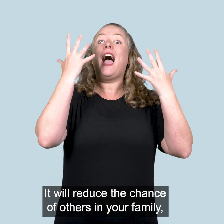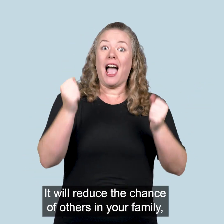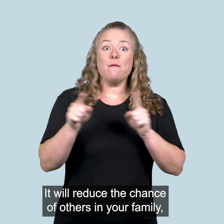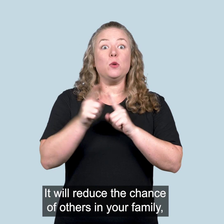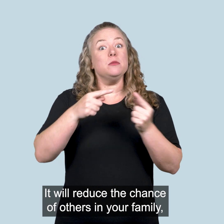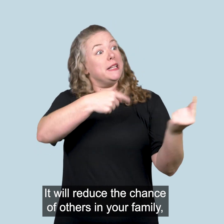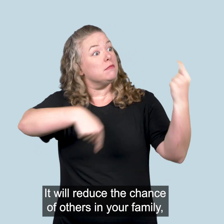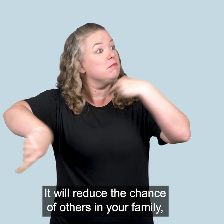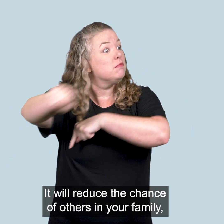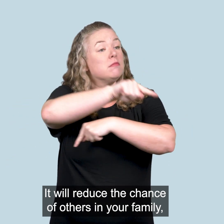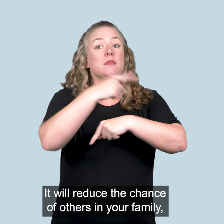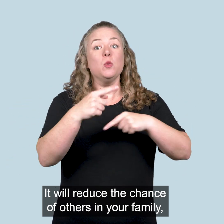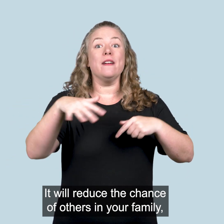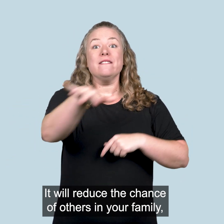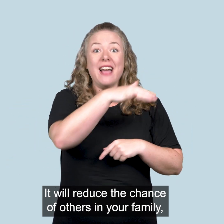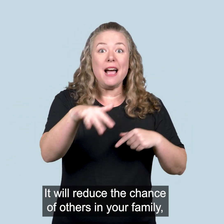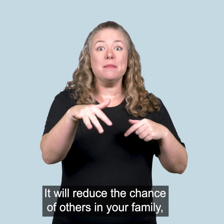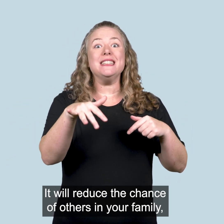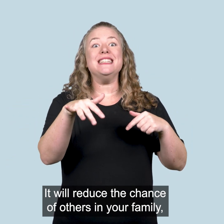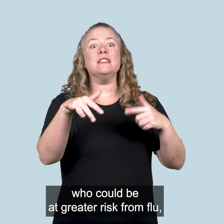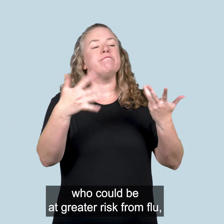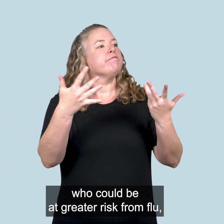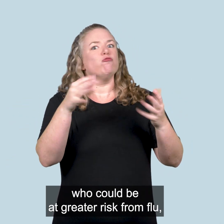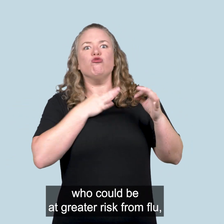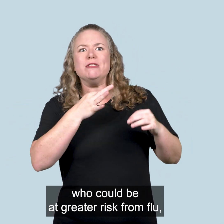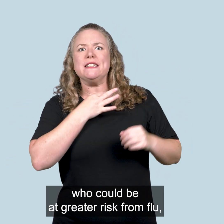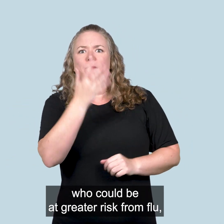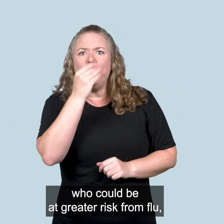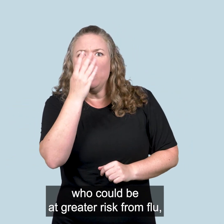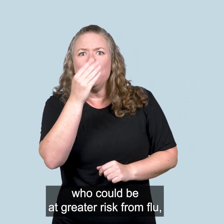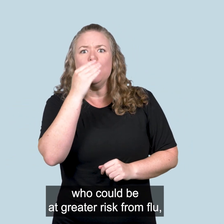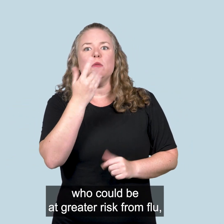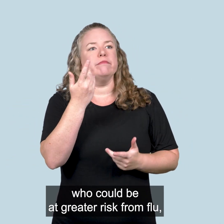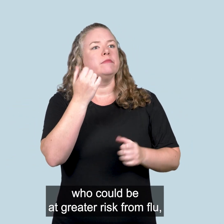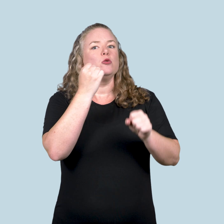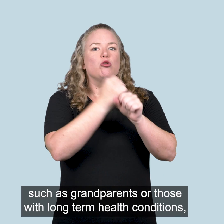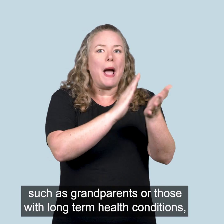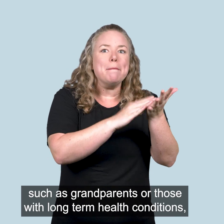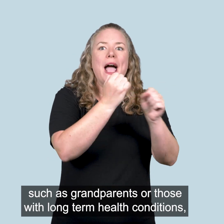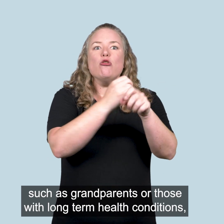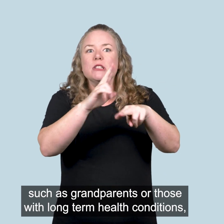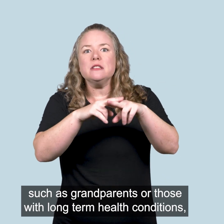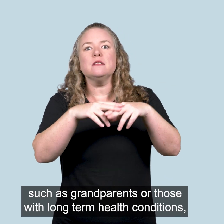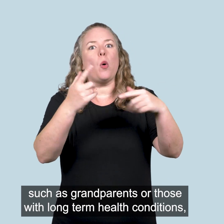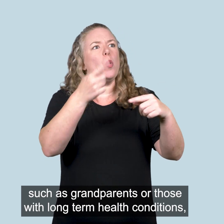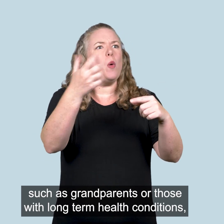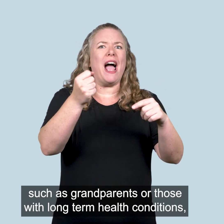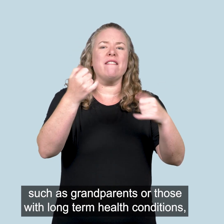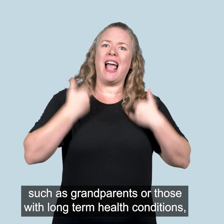of others in your family who could be at greater risk from flu, such as grandparents or those with